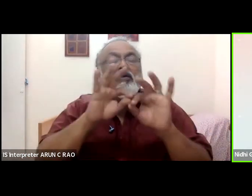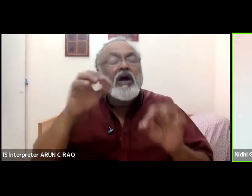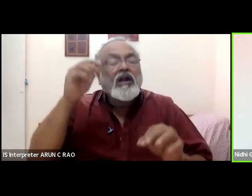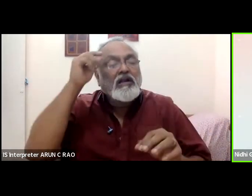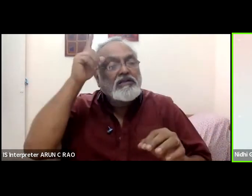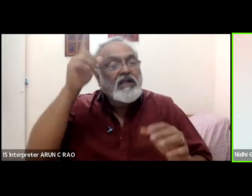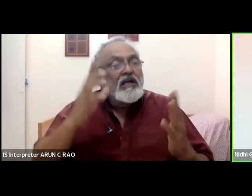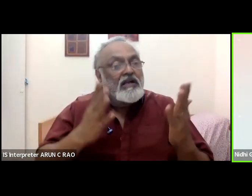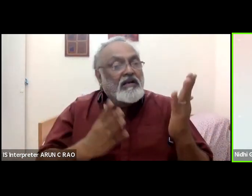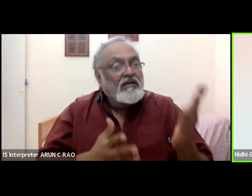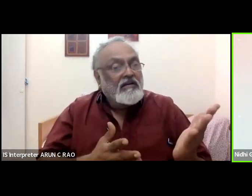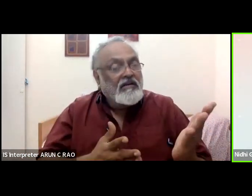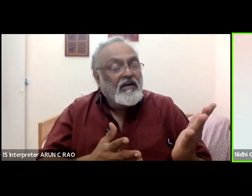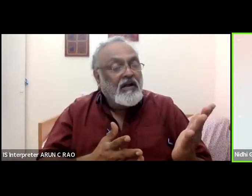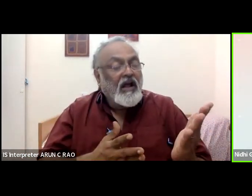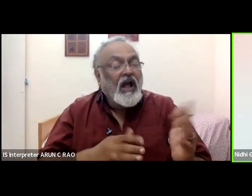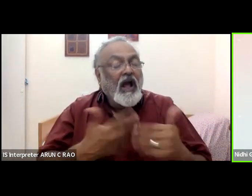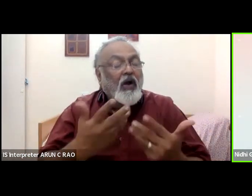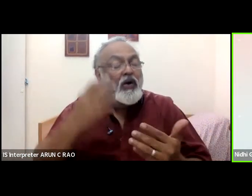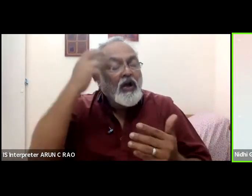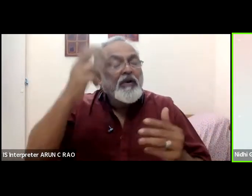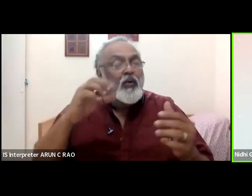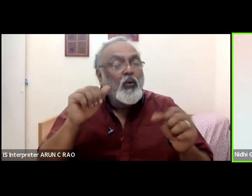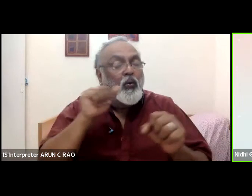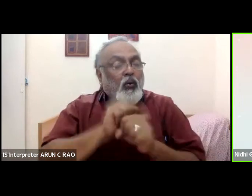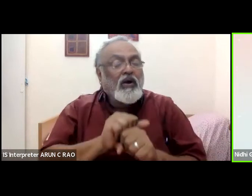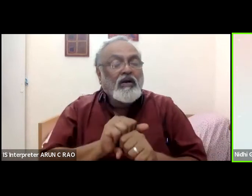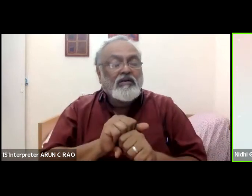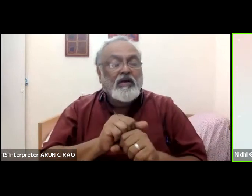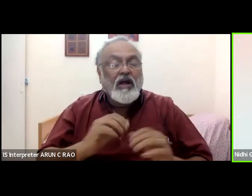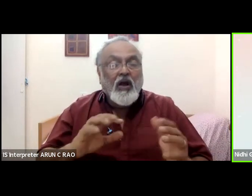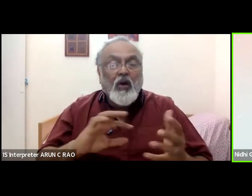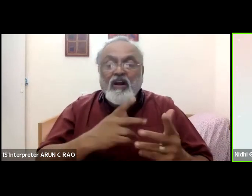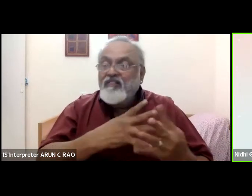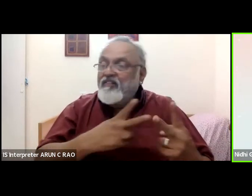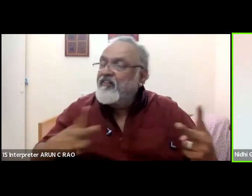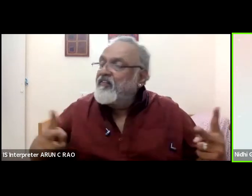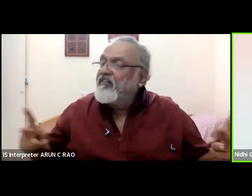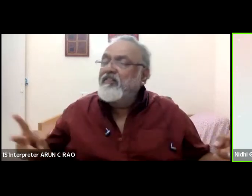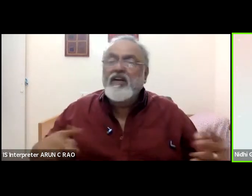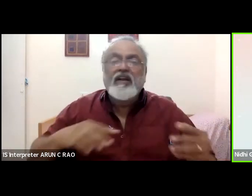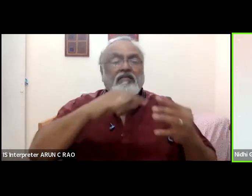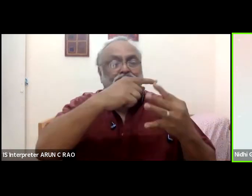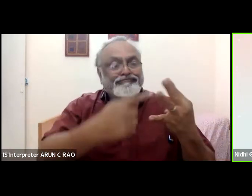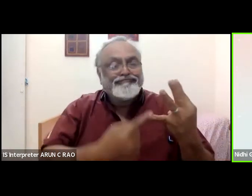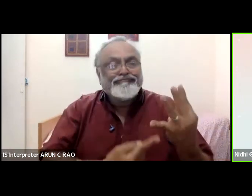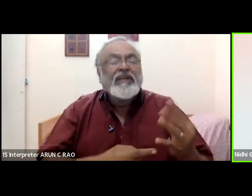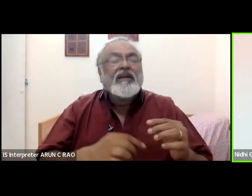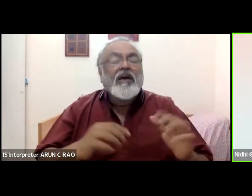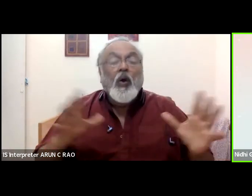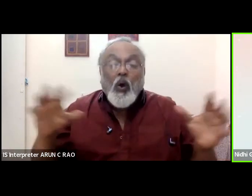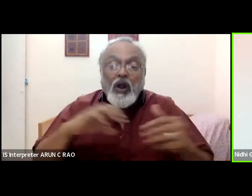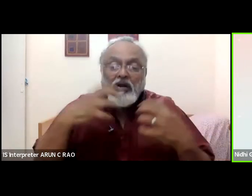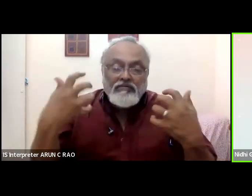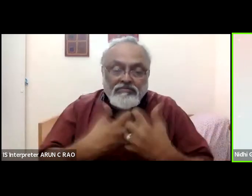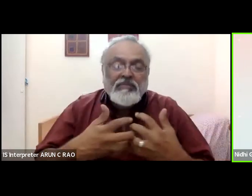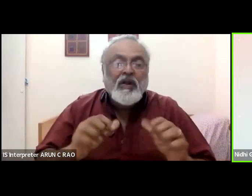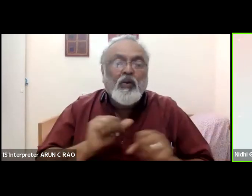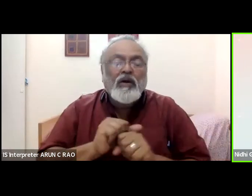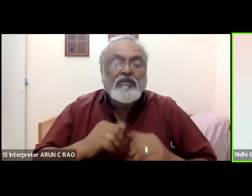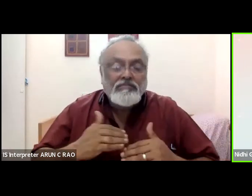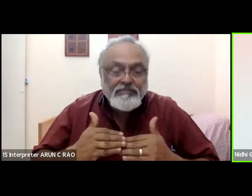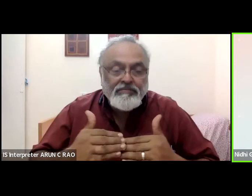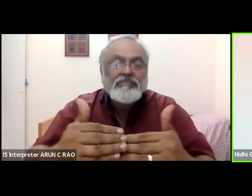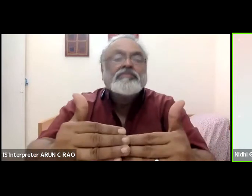importantly, thinking about women with disabilities or at the intersection of gender and disability, violence redress and response, we often talk